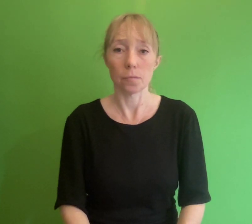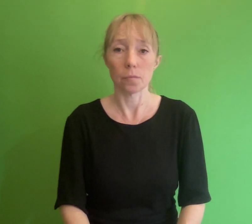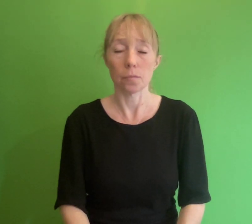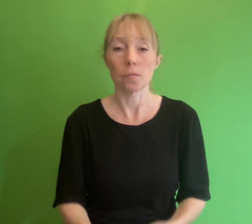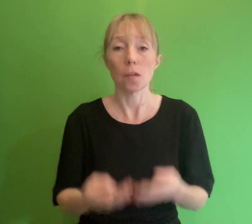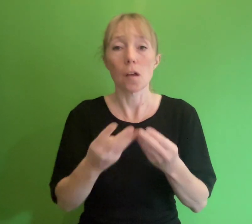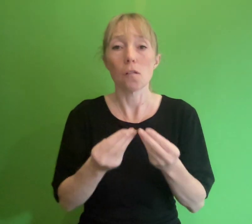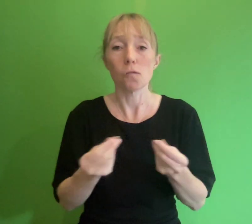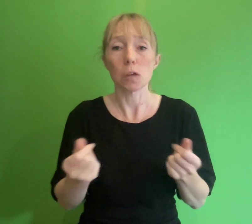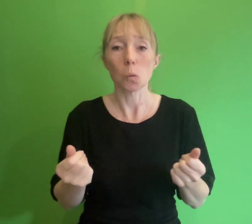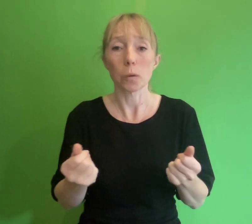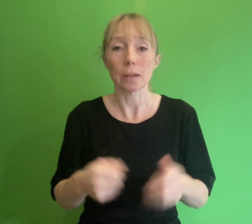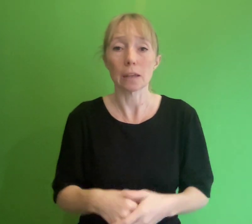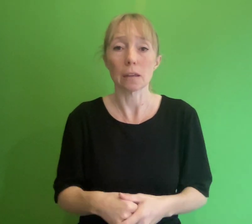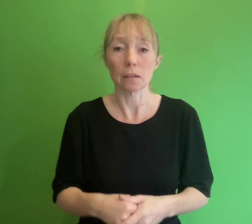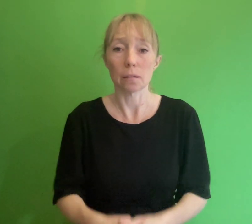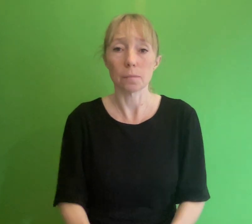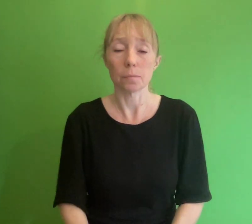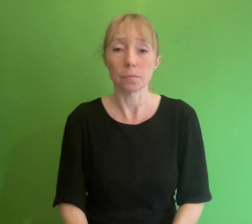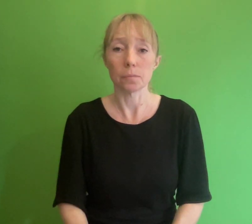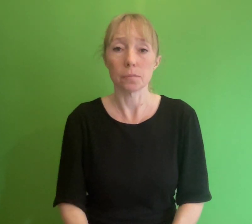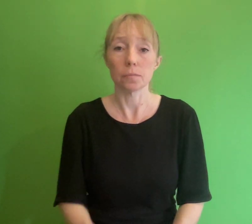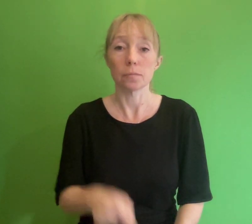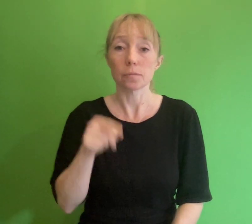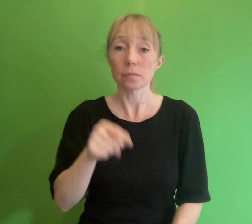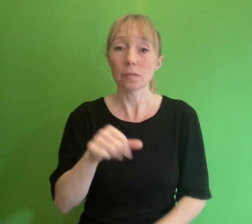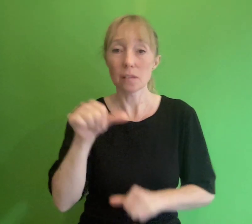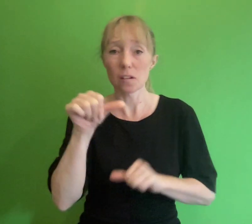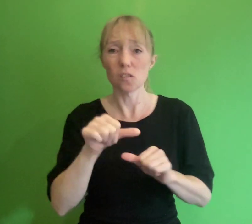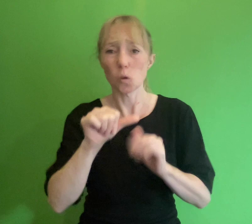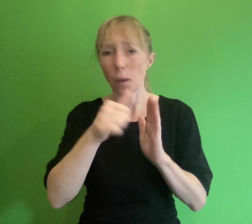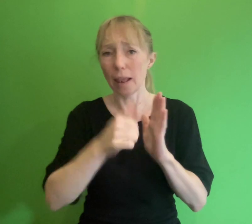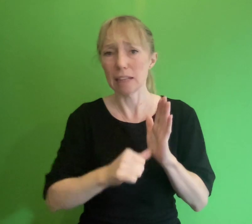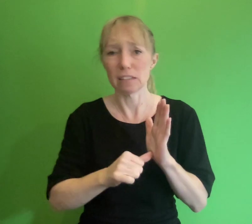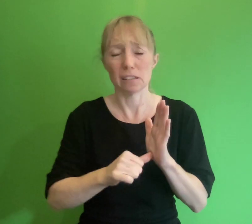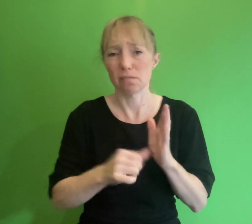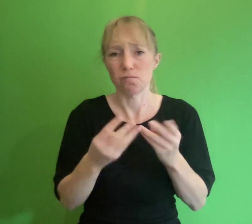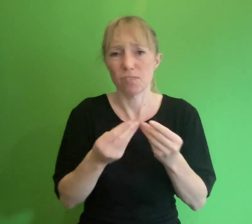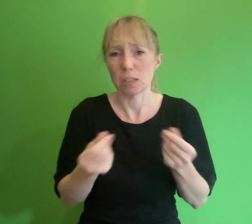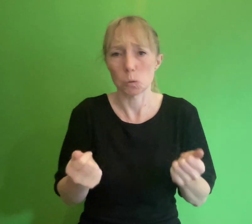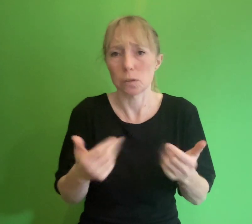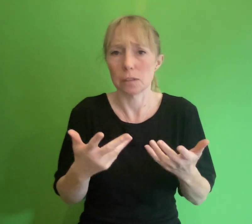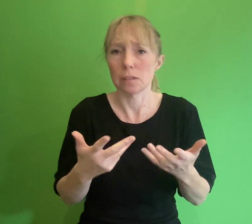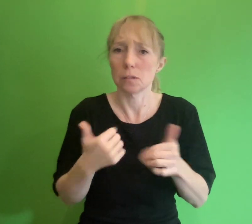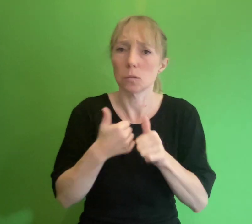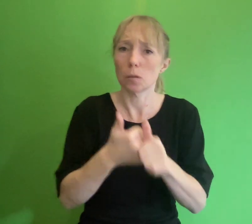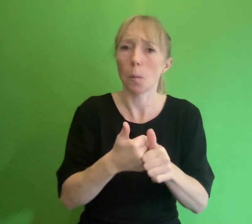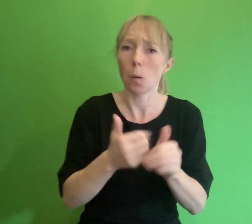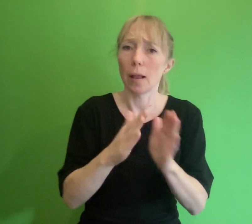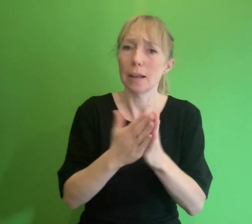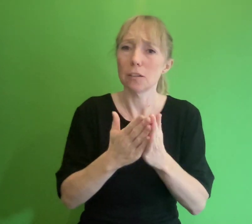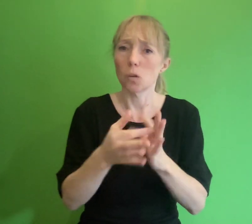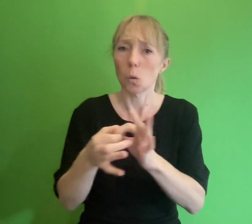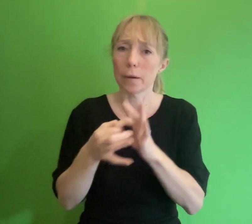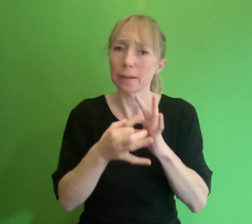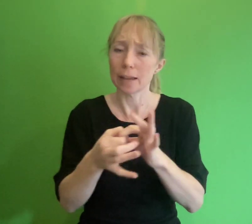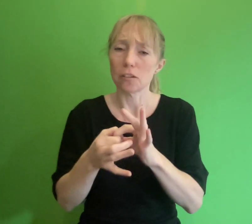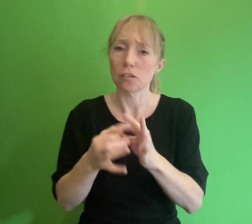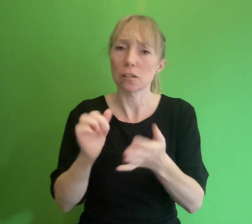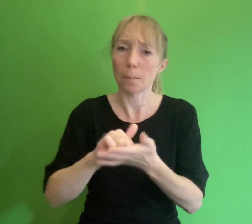Resources. This is a short list of resources to support literature organisations and publishers to